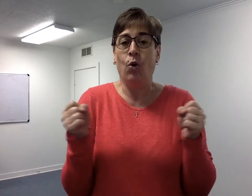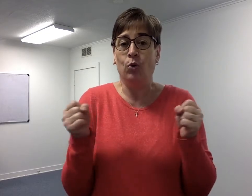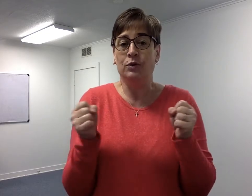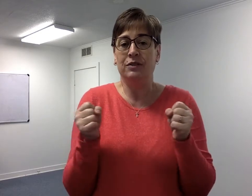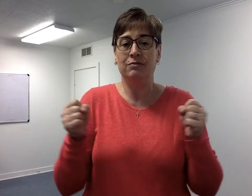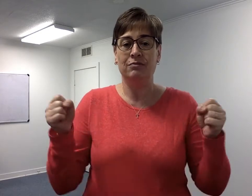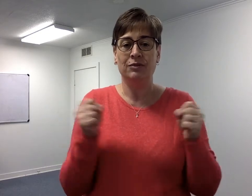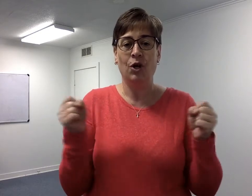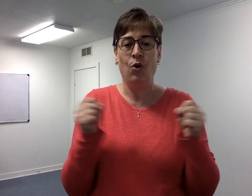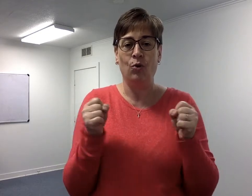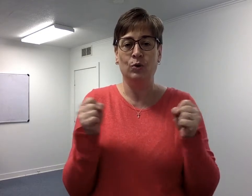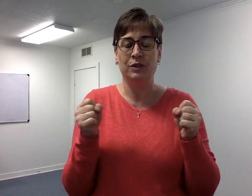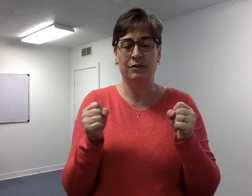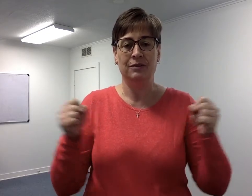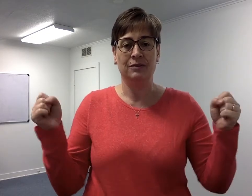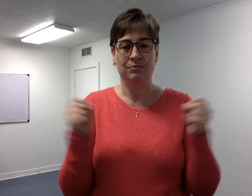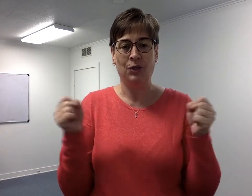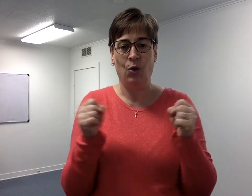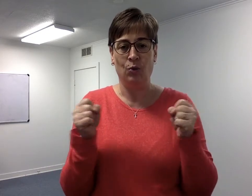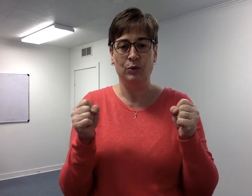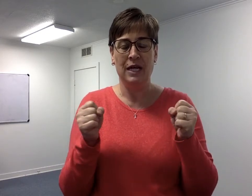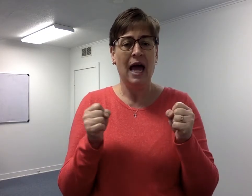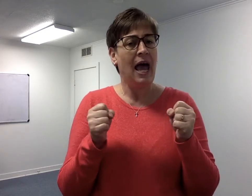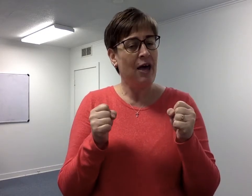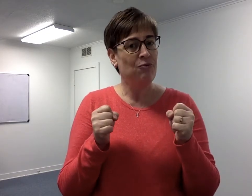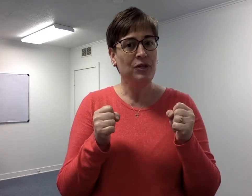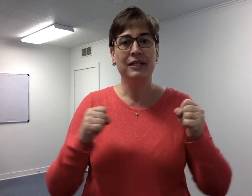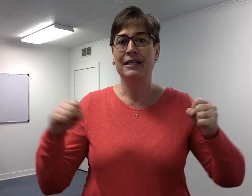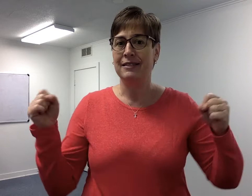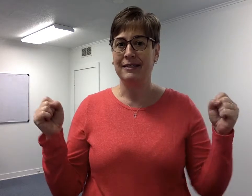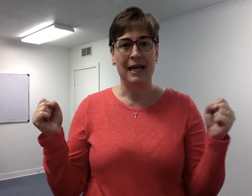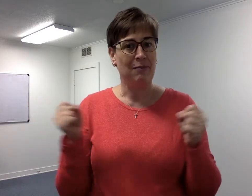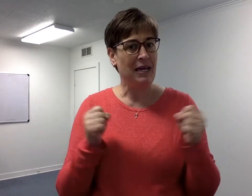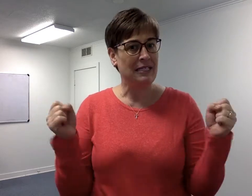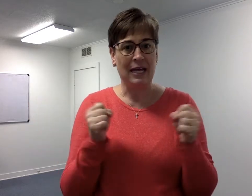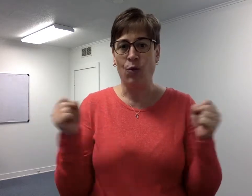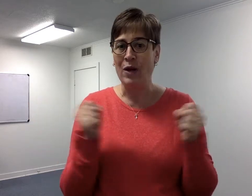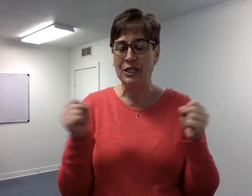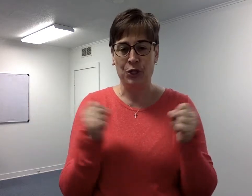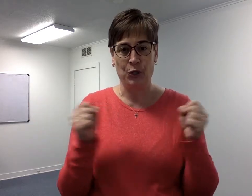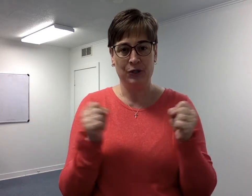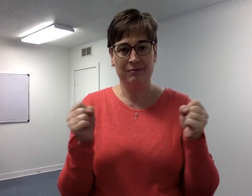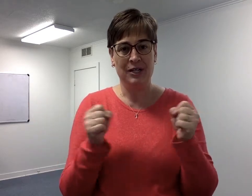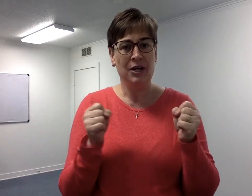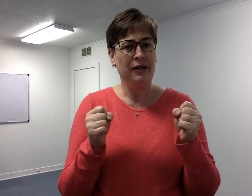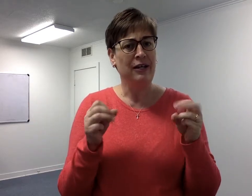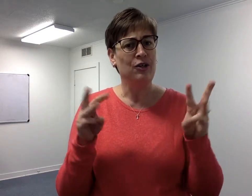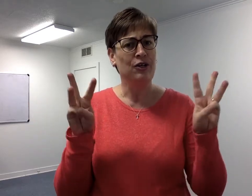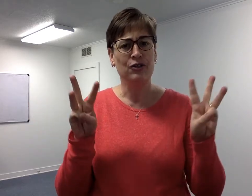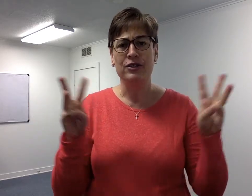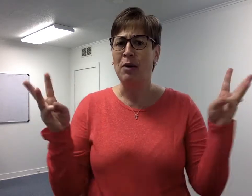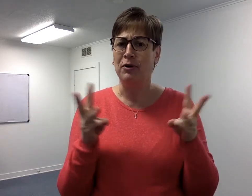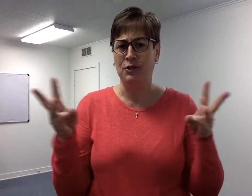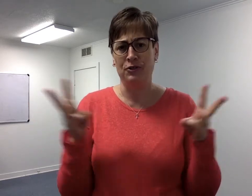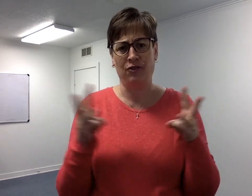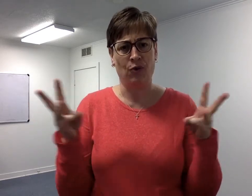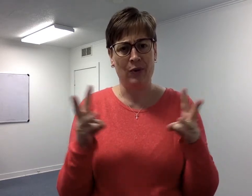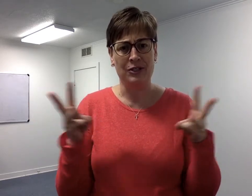cold, cold, cold. And really that's the same as like winter. And you could do double use for